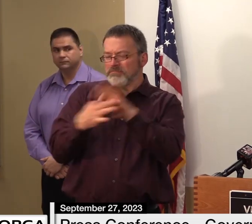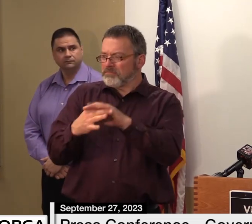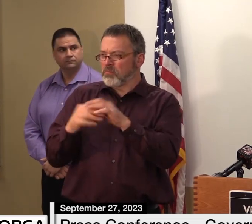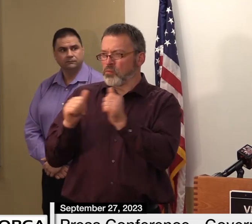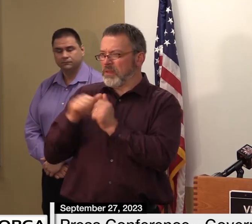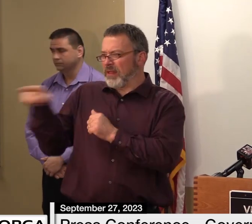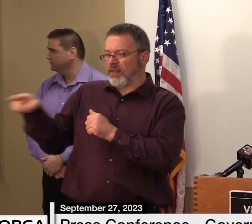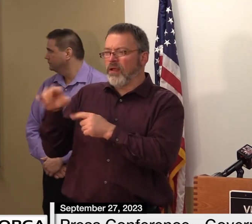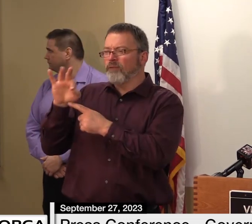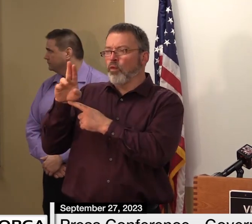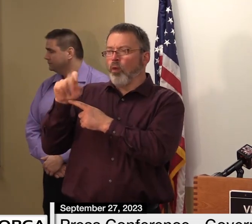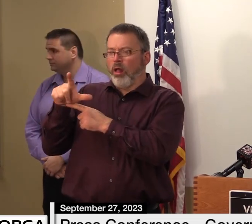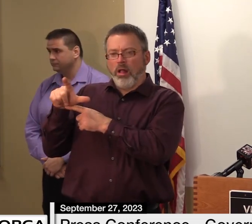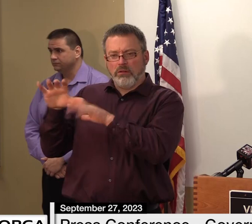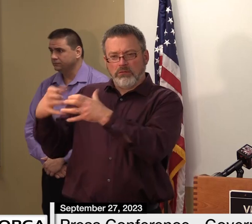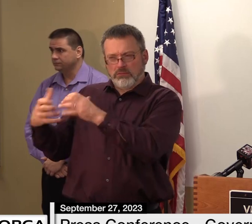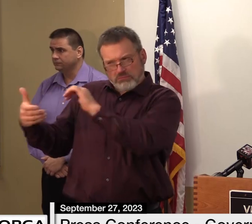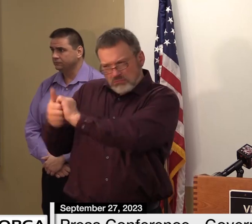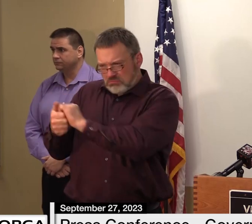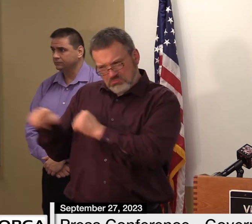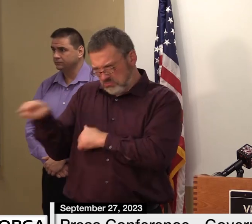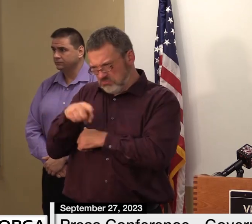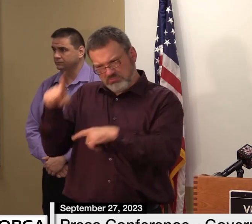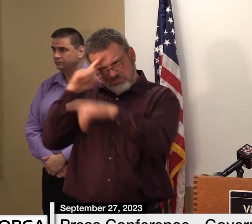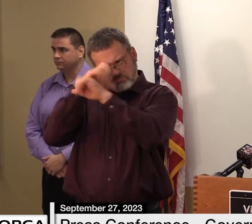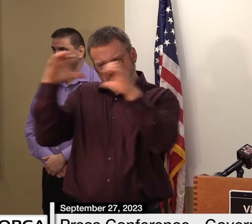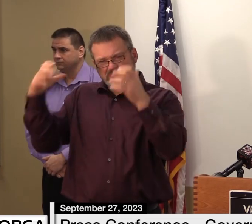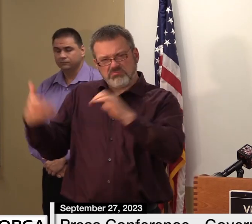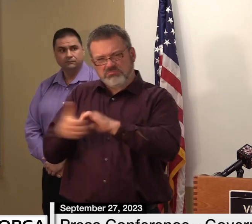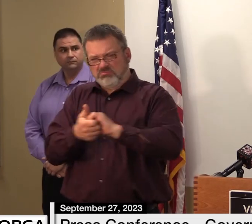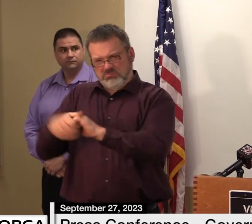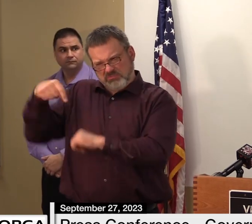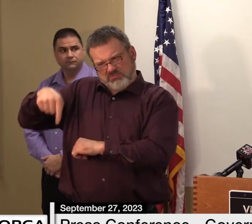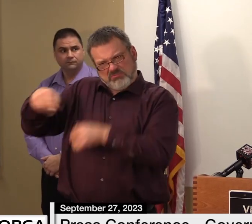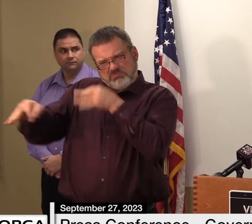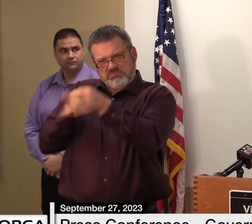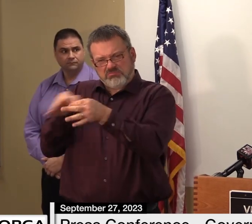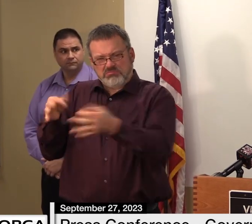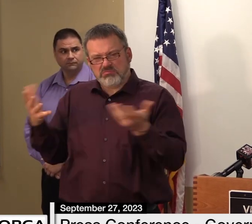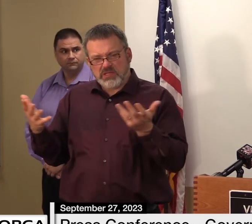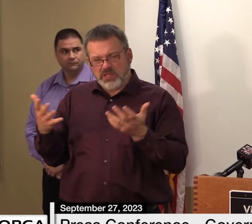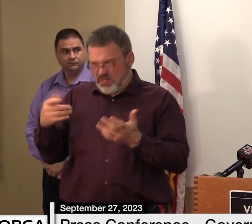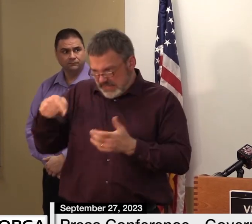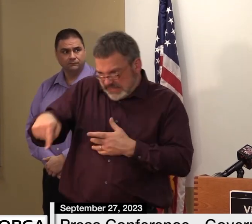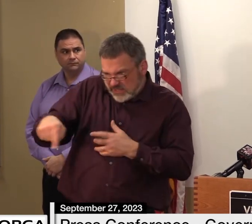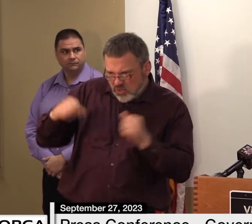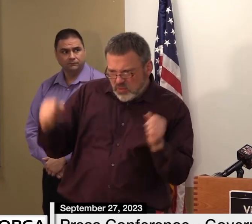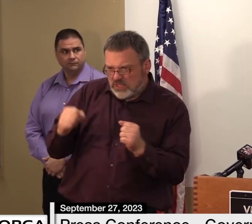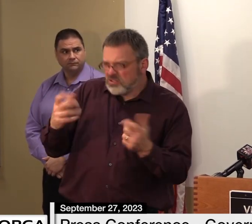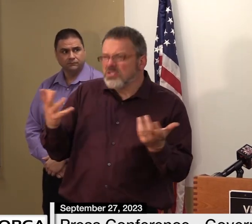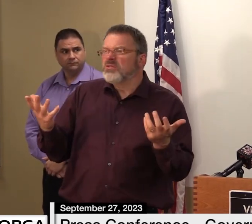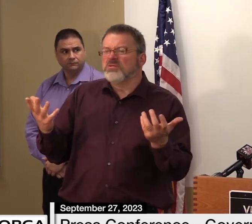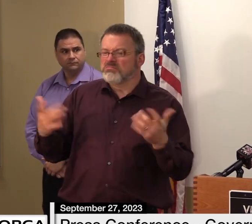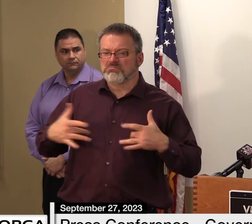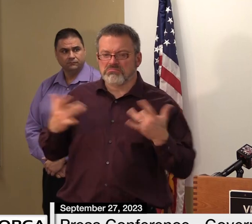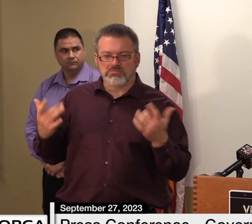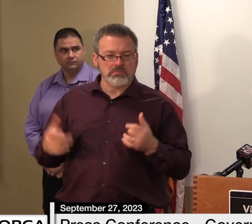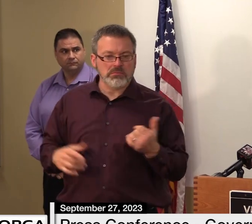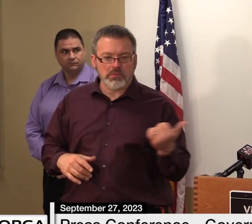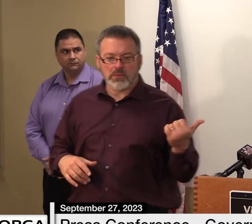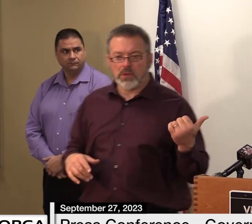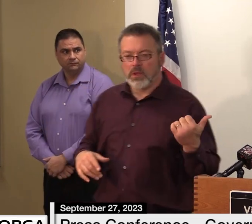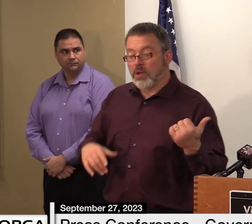look like? I guess it's just making sure that there are gonna be the numbers to get these people their heat sources by winter. Well, this survey will tell us a lot